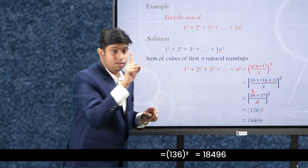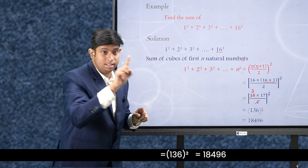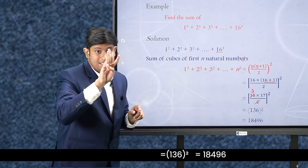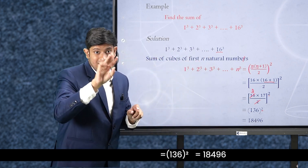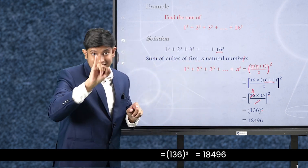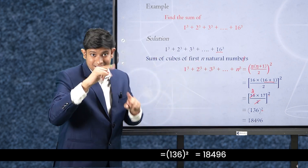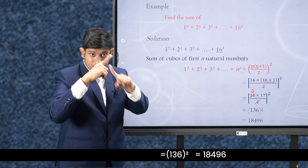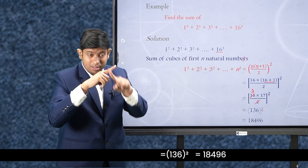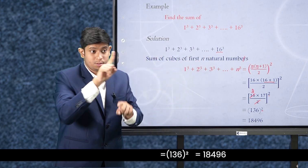18,496.